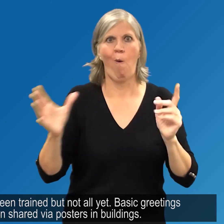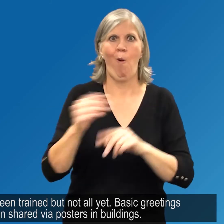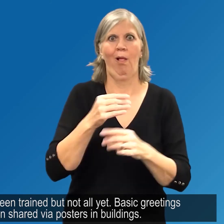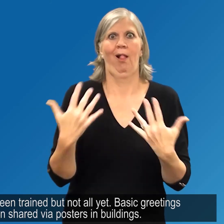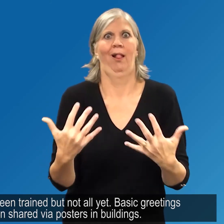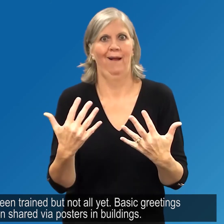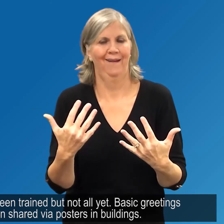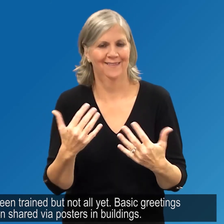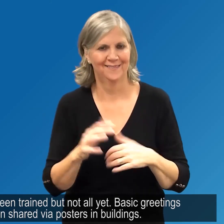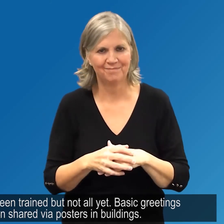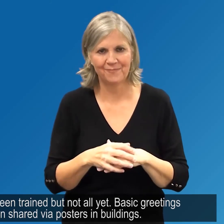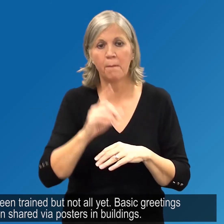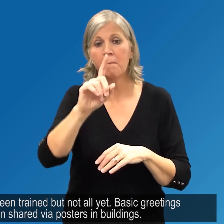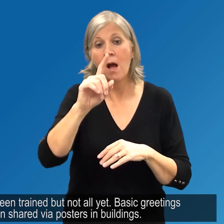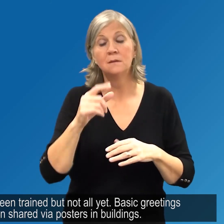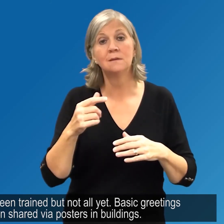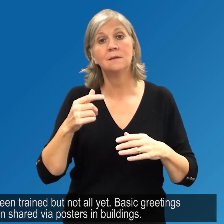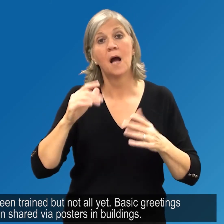Some staff have been trained but not all yet.